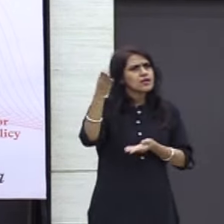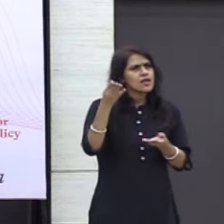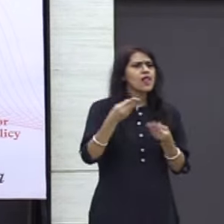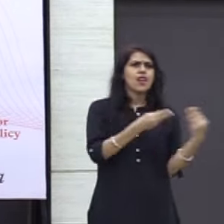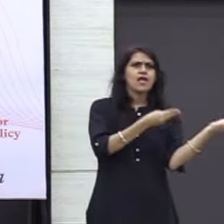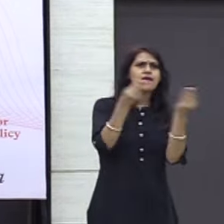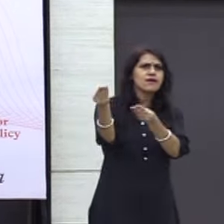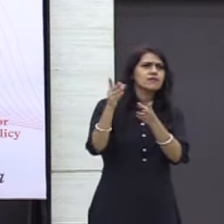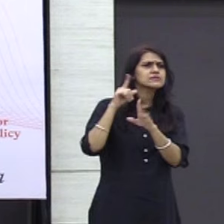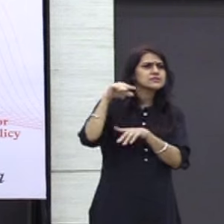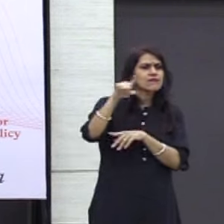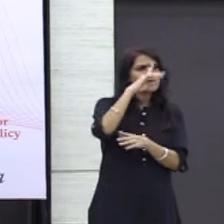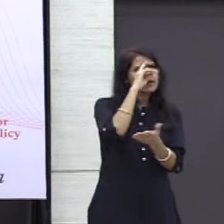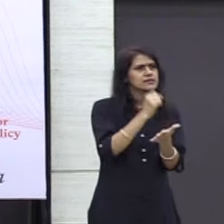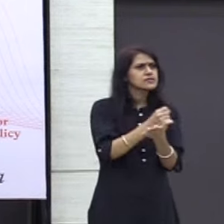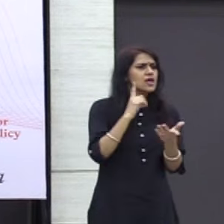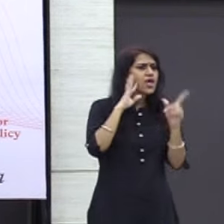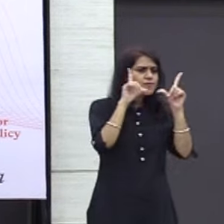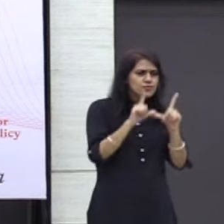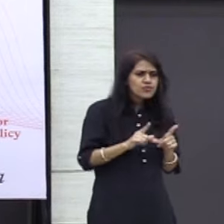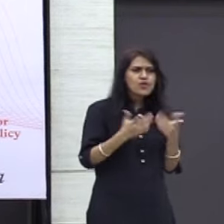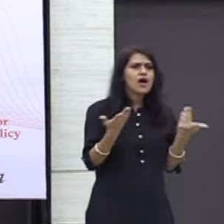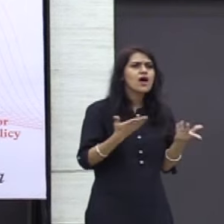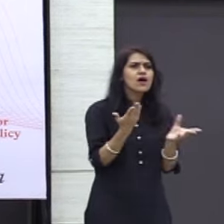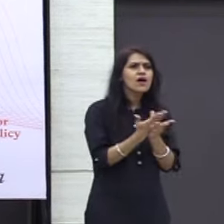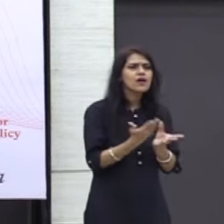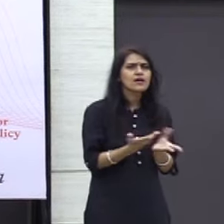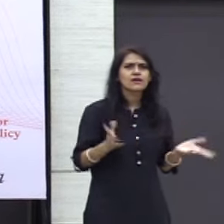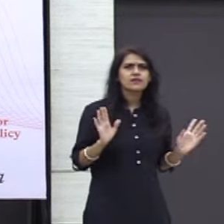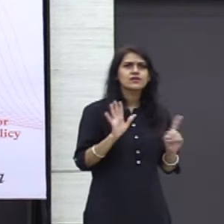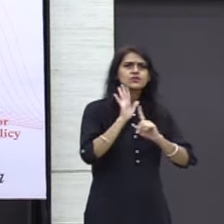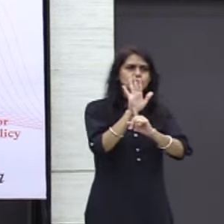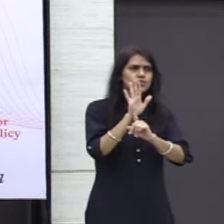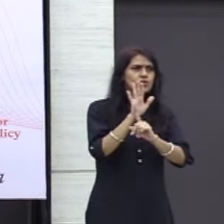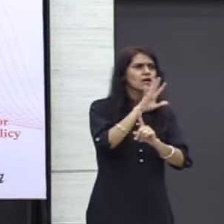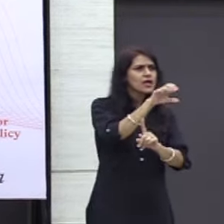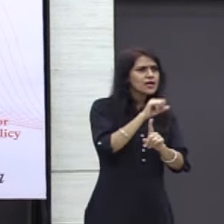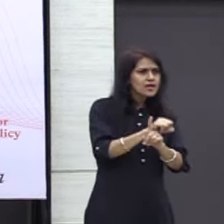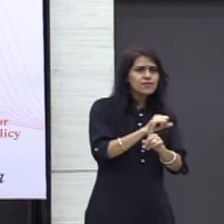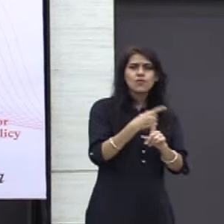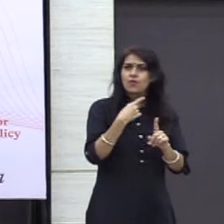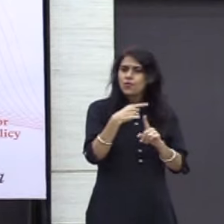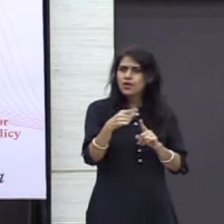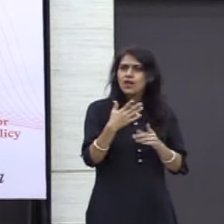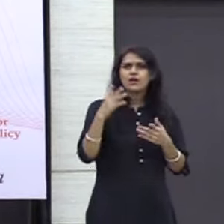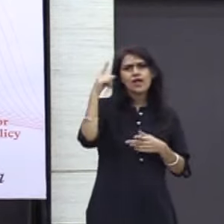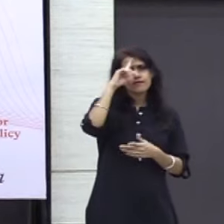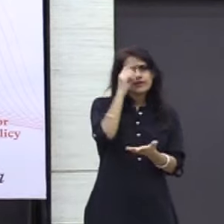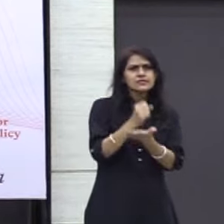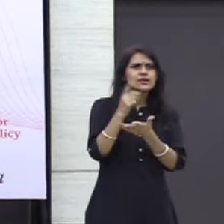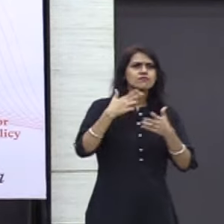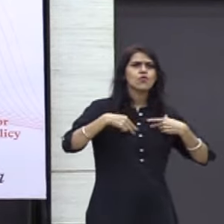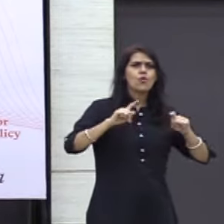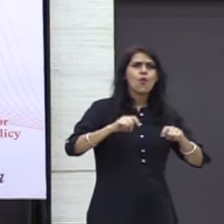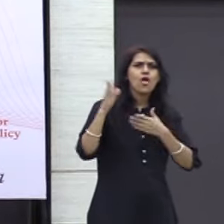over whatever prima facie evidence the police officer has to the accused. Right. Let the accused arrest the court. And then